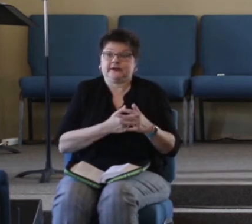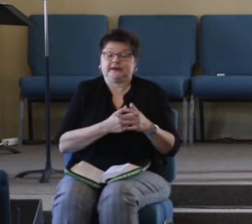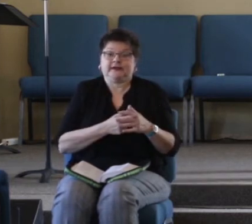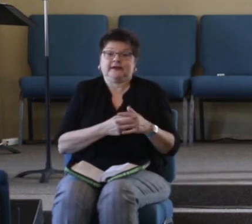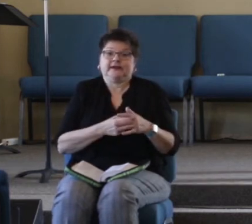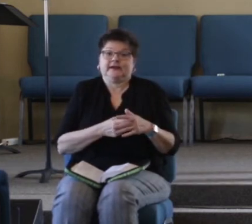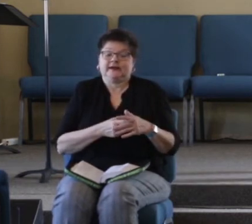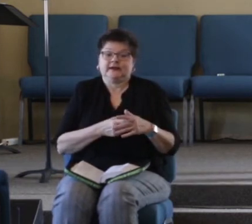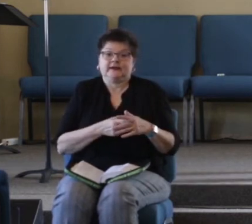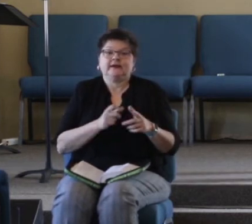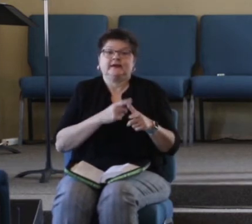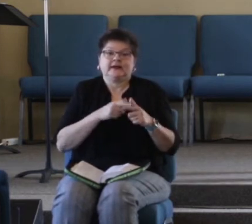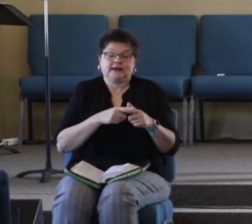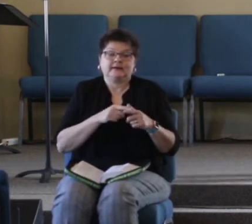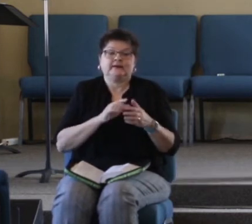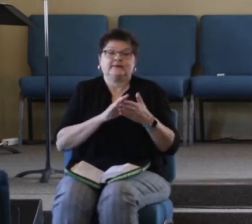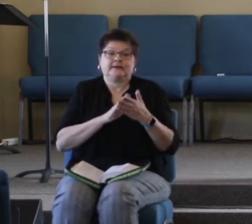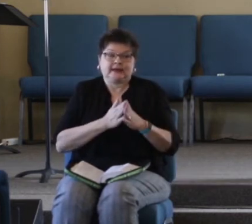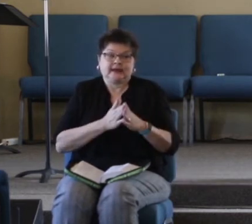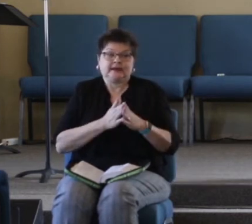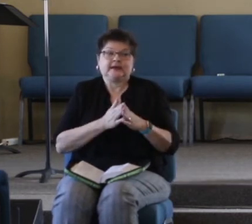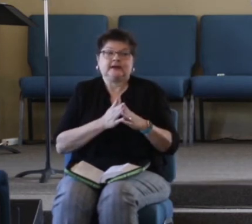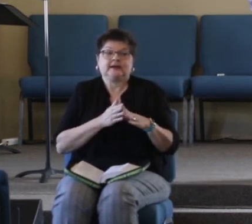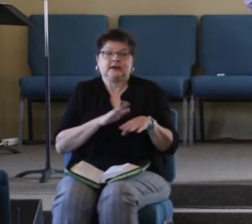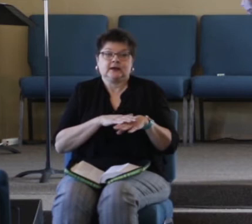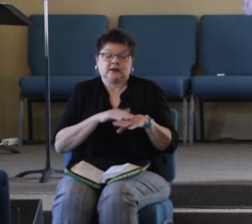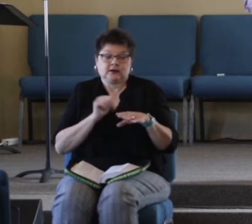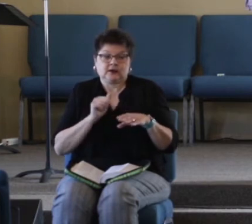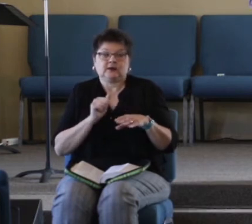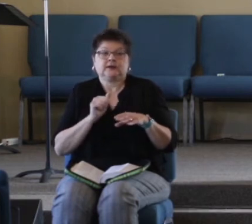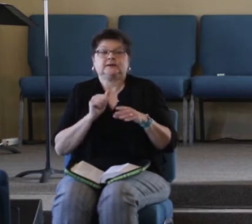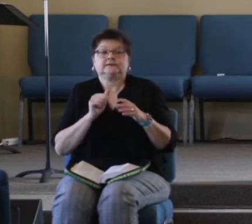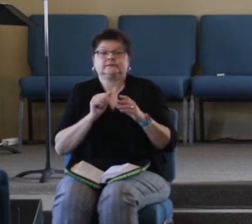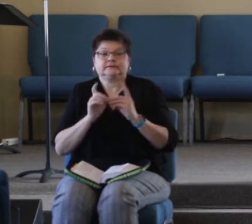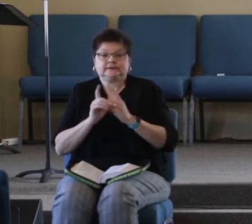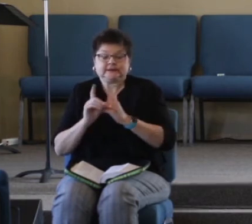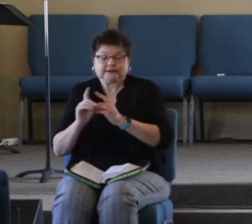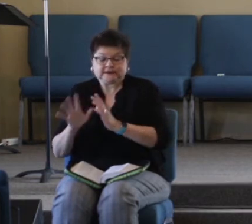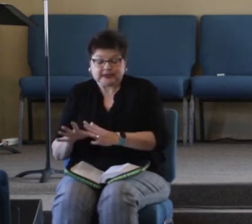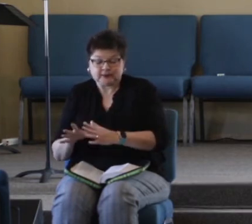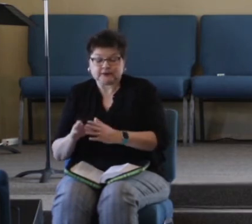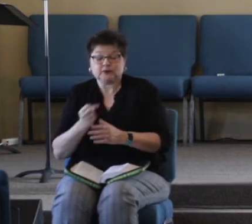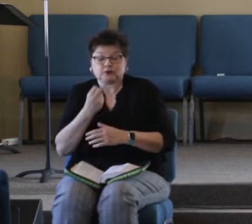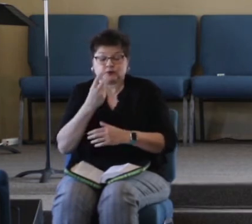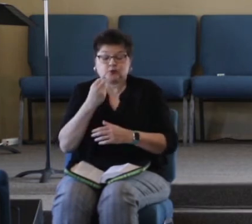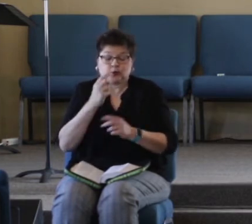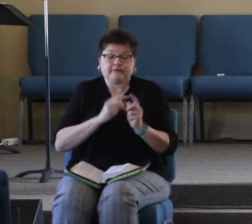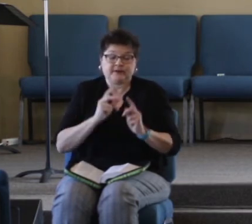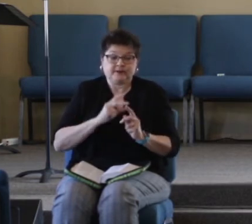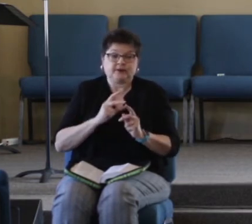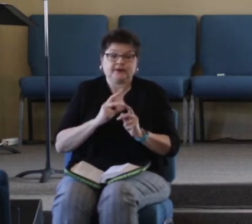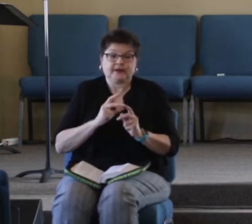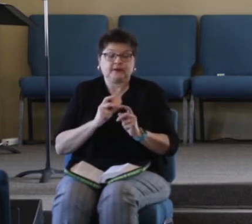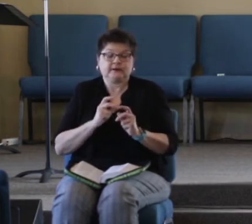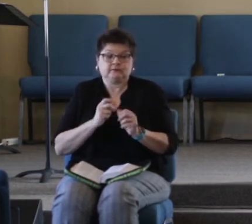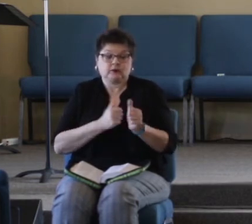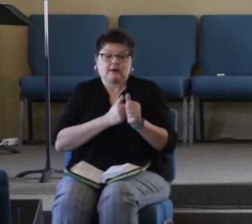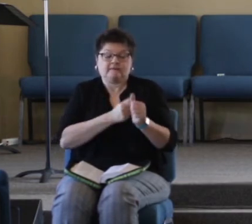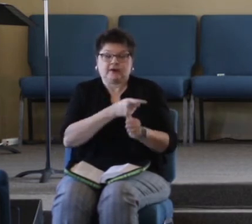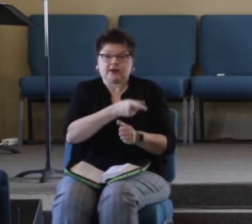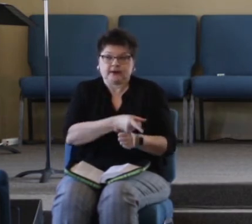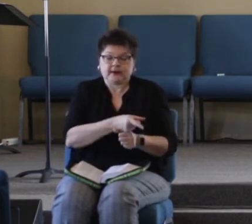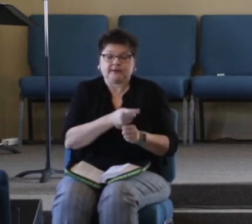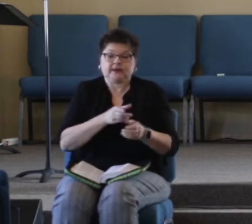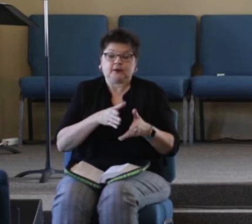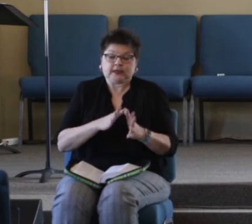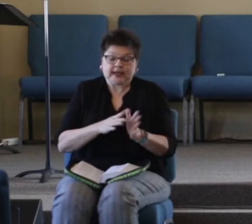he began calling the disciples, those 12 that would walk along with him, that he would allow and would show how to do the work and